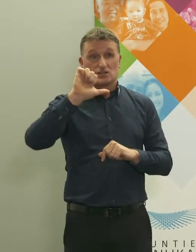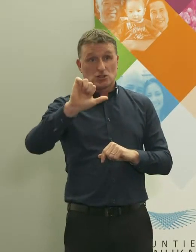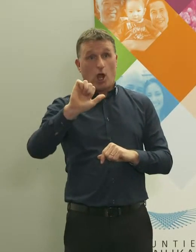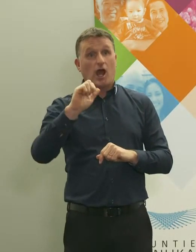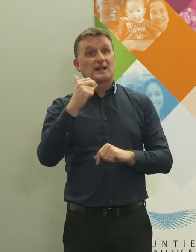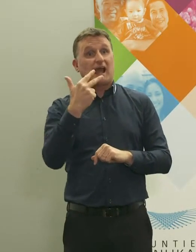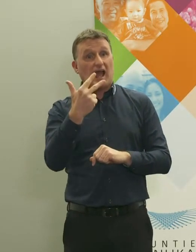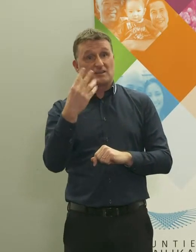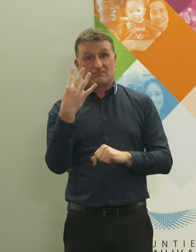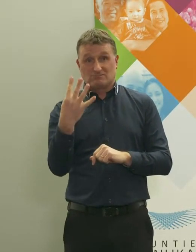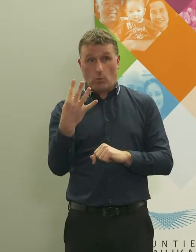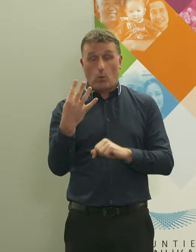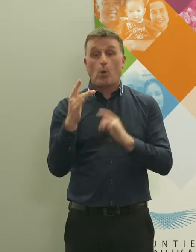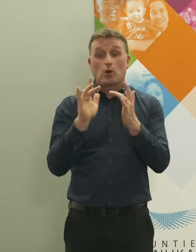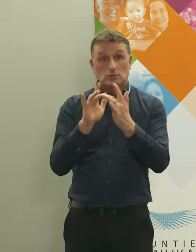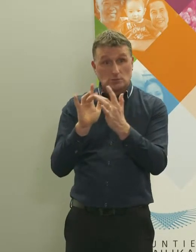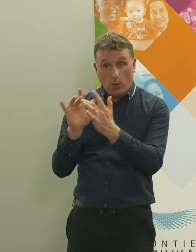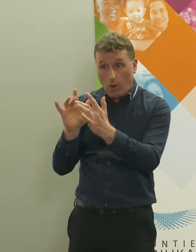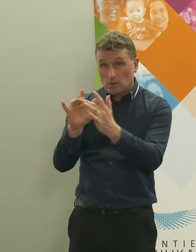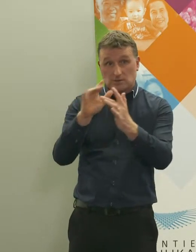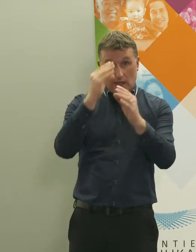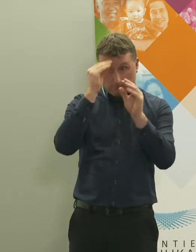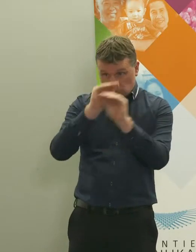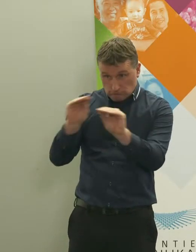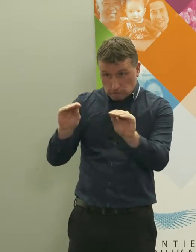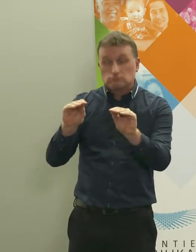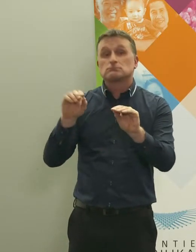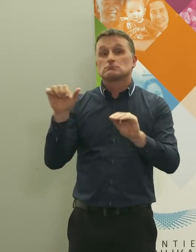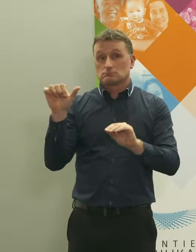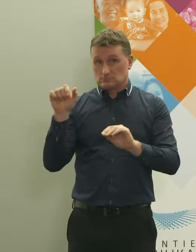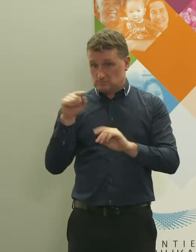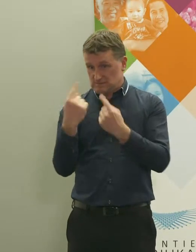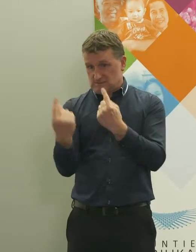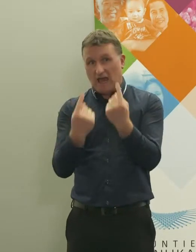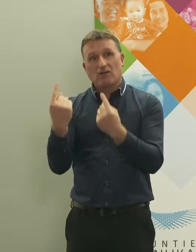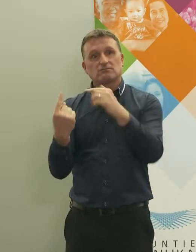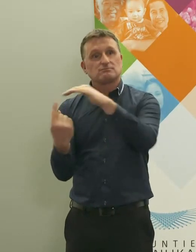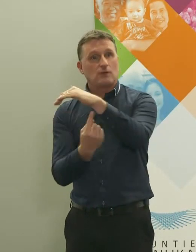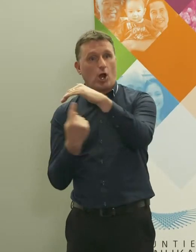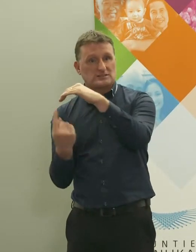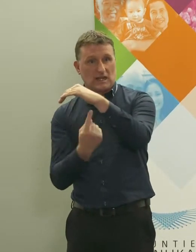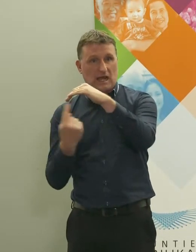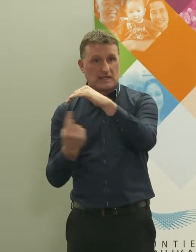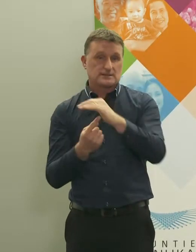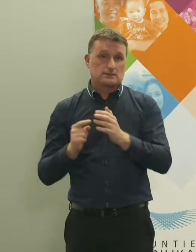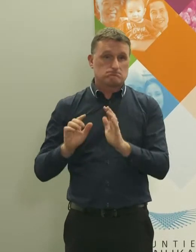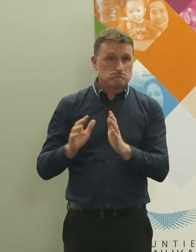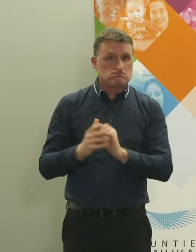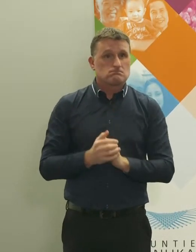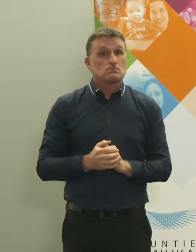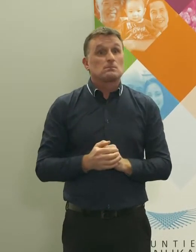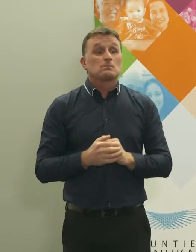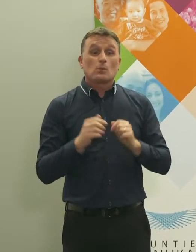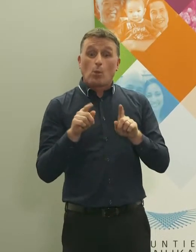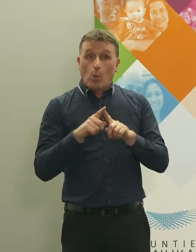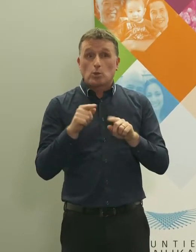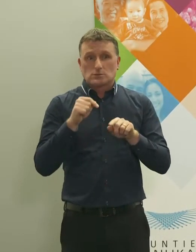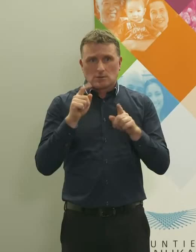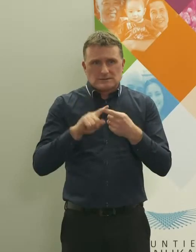2,984 have been contacted and are self-isolating, and we are in the process of contacting the